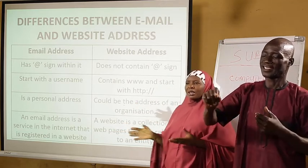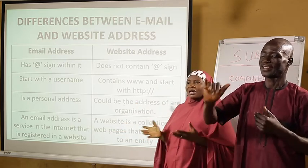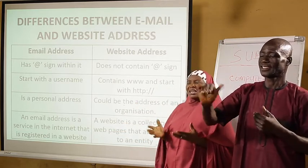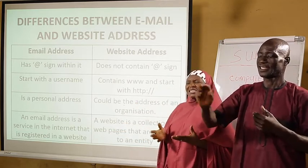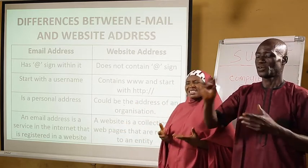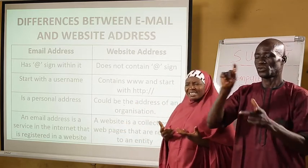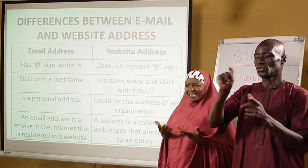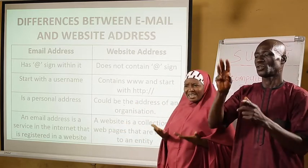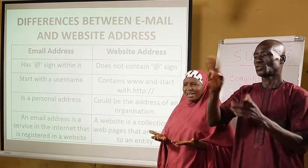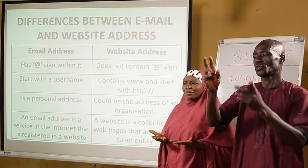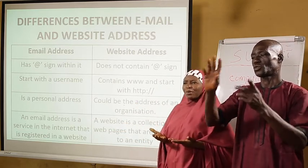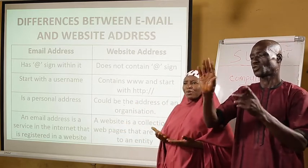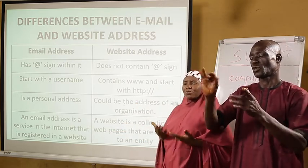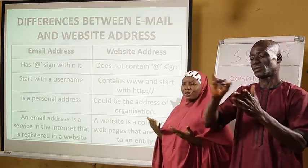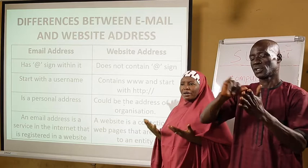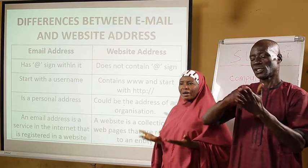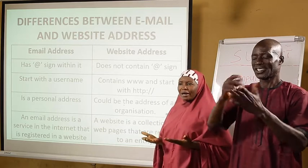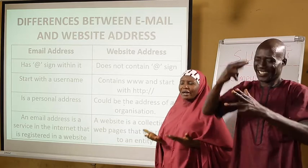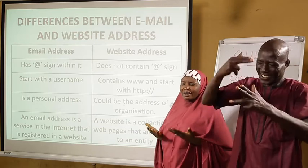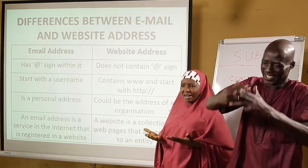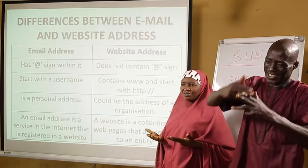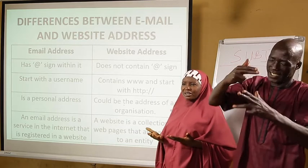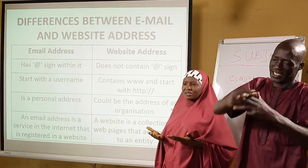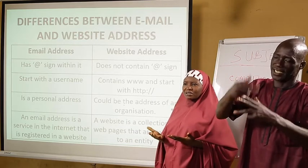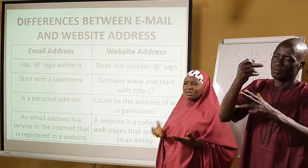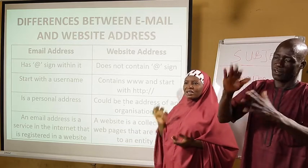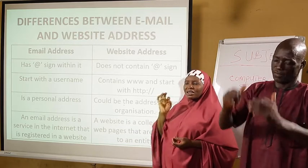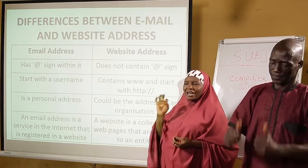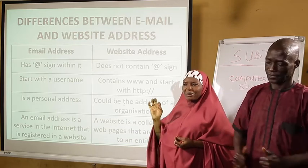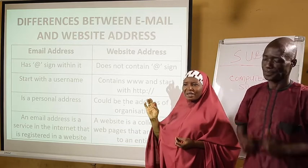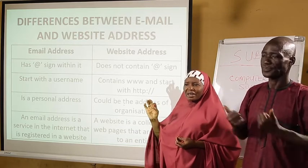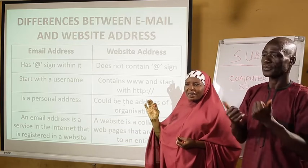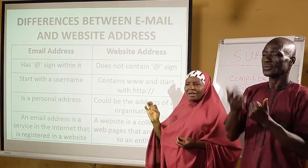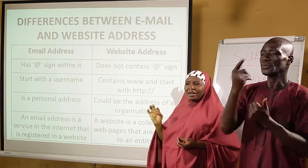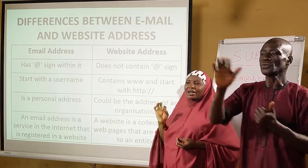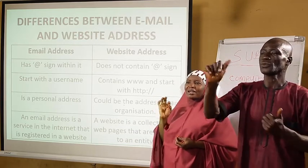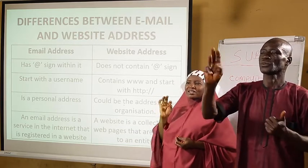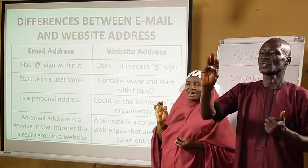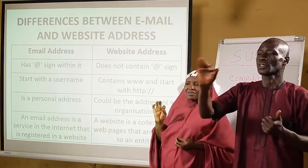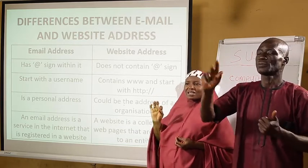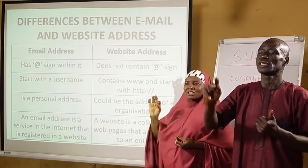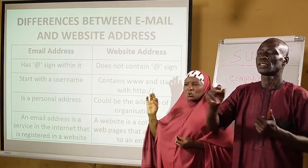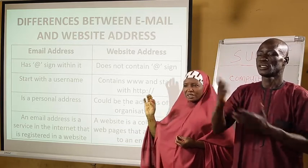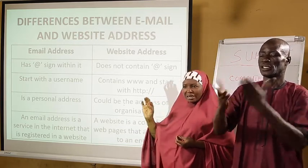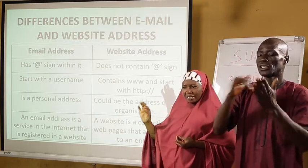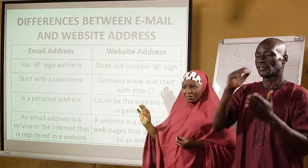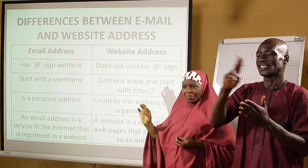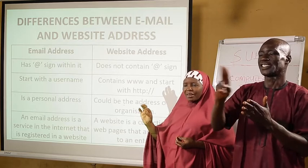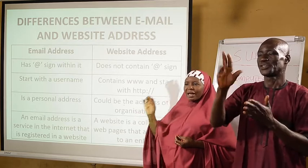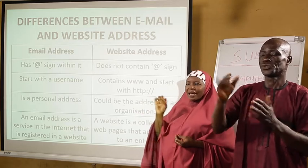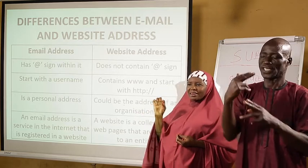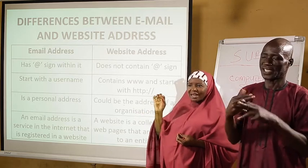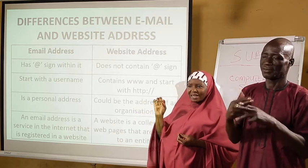amina@yahoo.com. This is a name of an address. The Amina serves as the